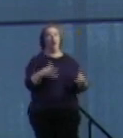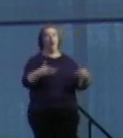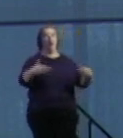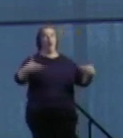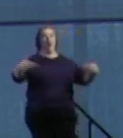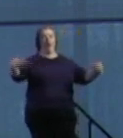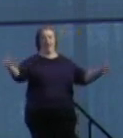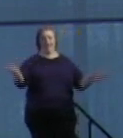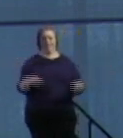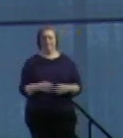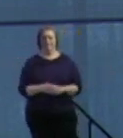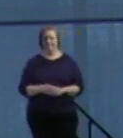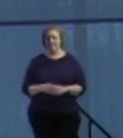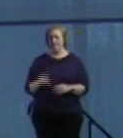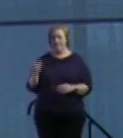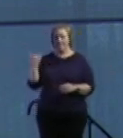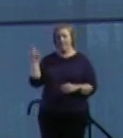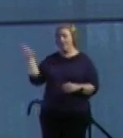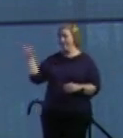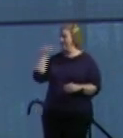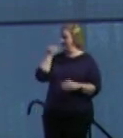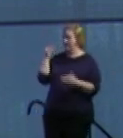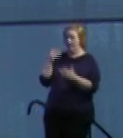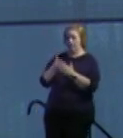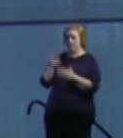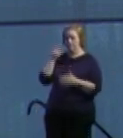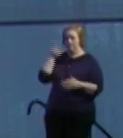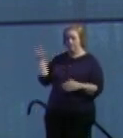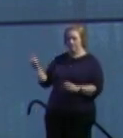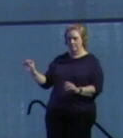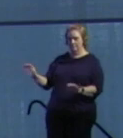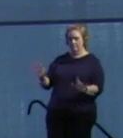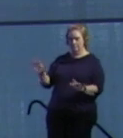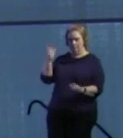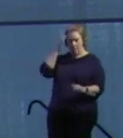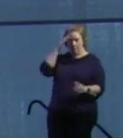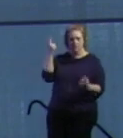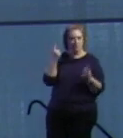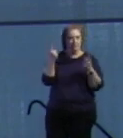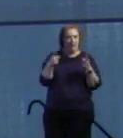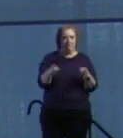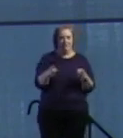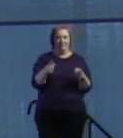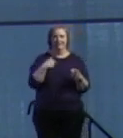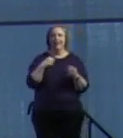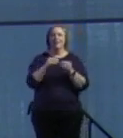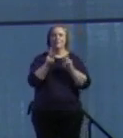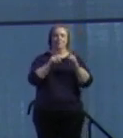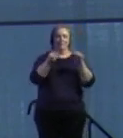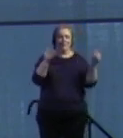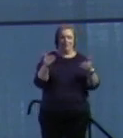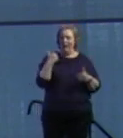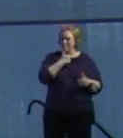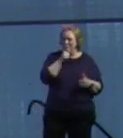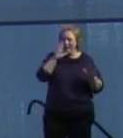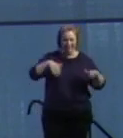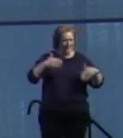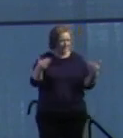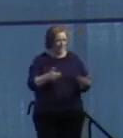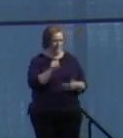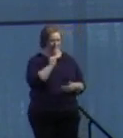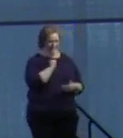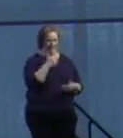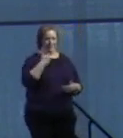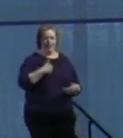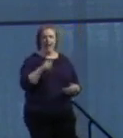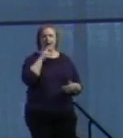So if Alejandro's nowhere near it and you start to hear it play, we will know something's happening. We have some more people to introduce. I'm sorry I didn't introduce myself. I